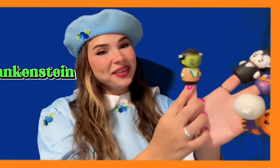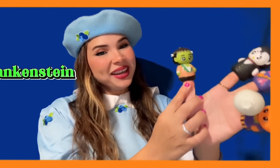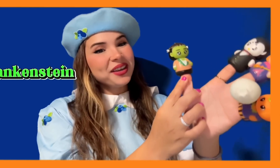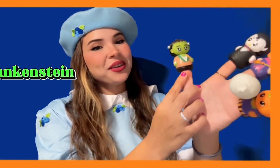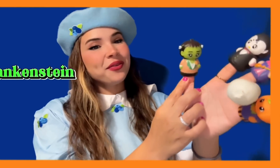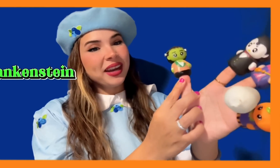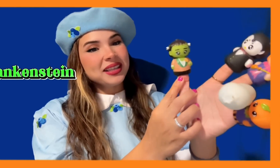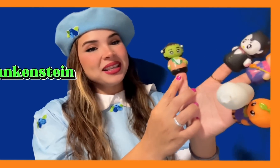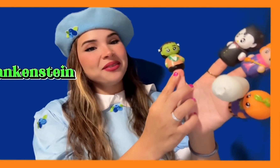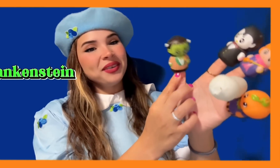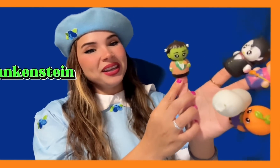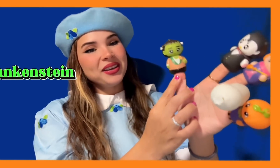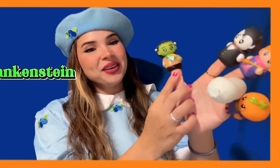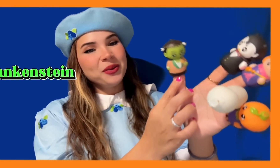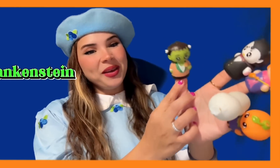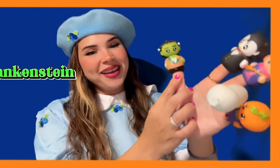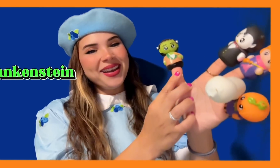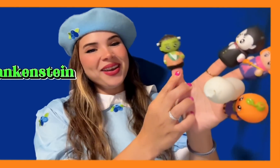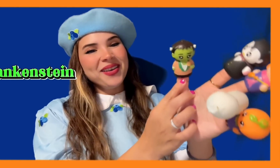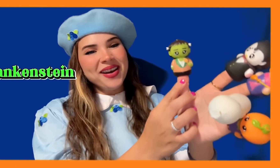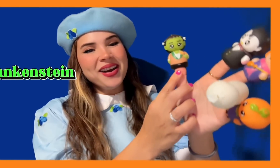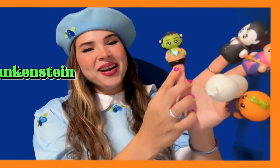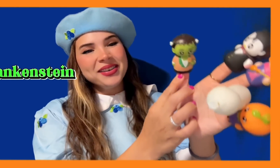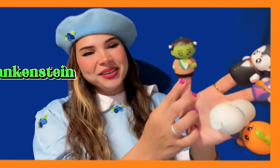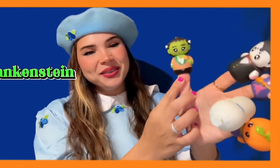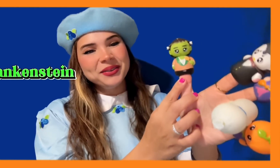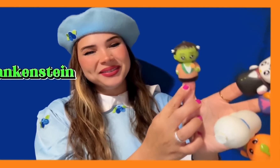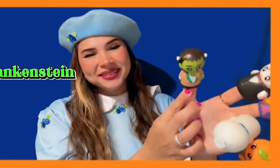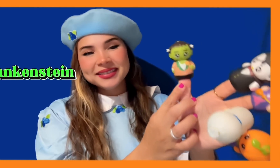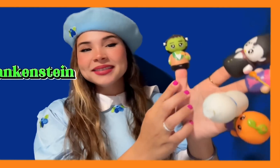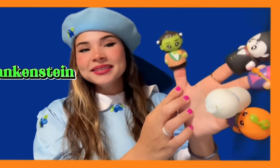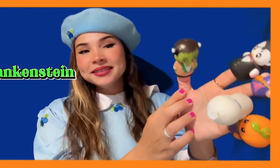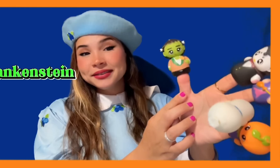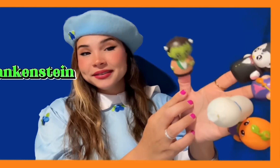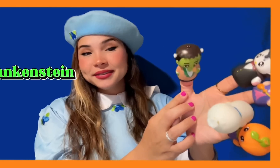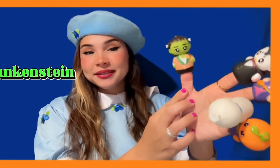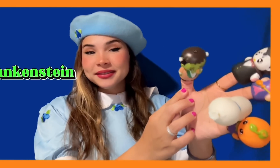finger, where are you? Here I